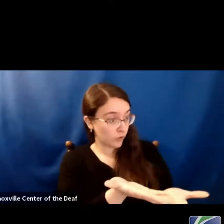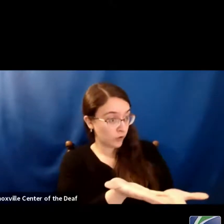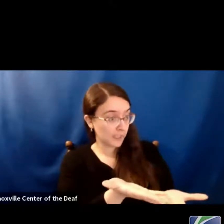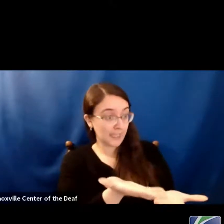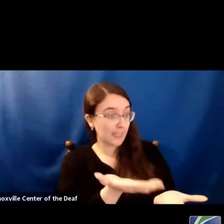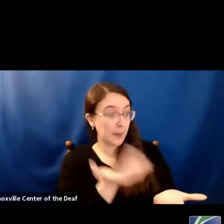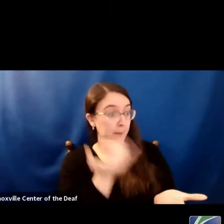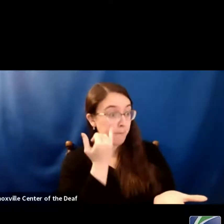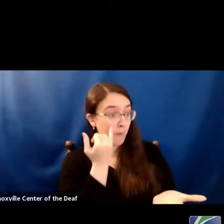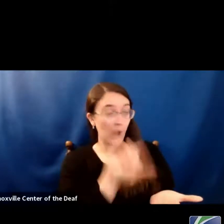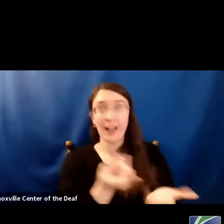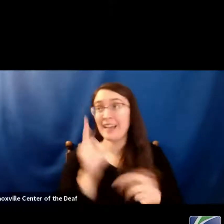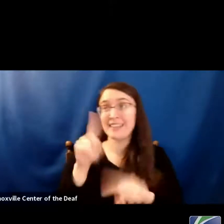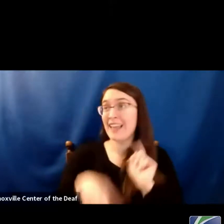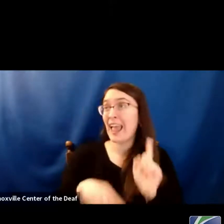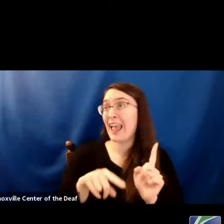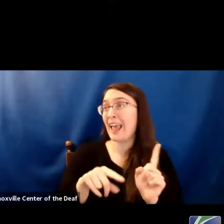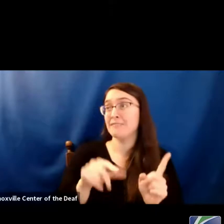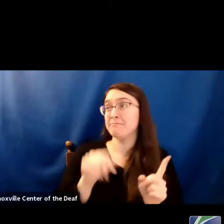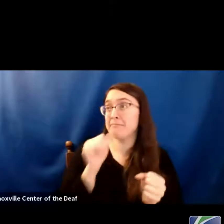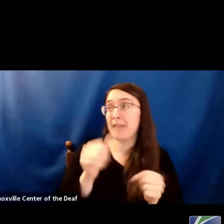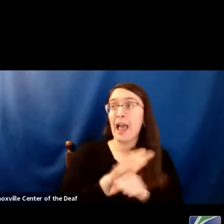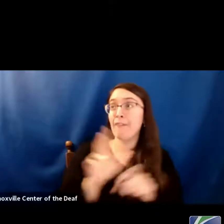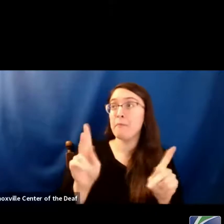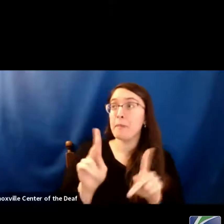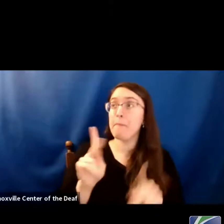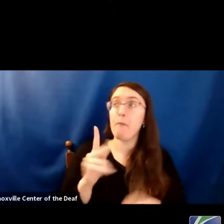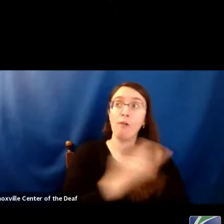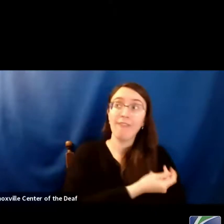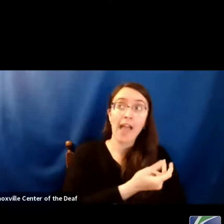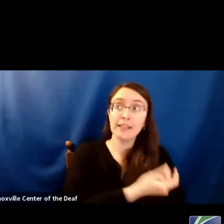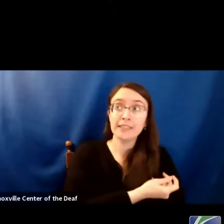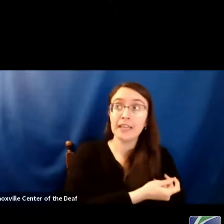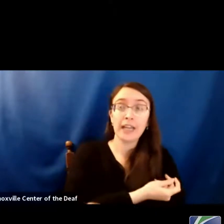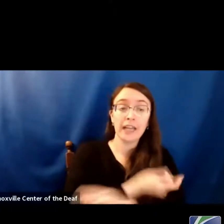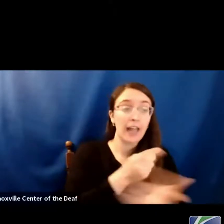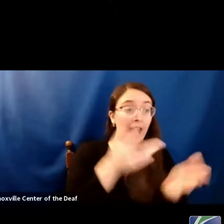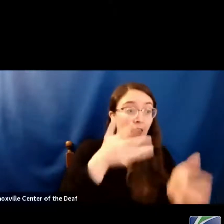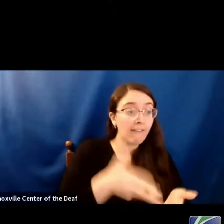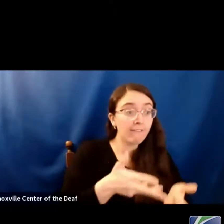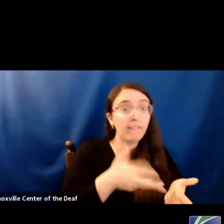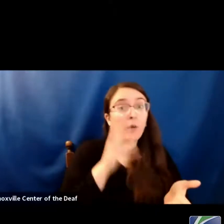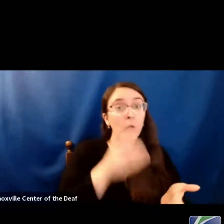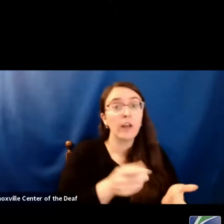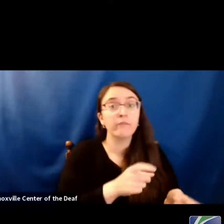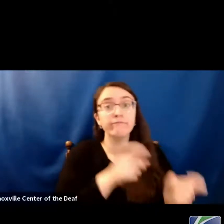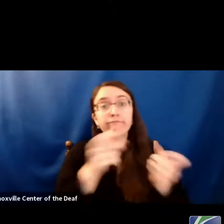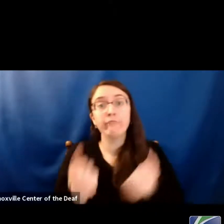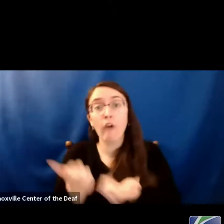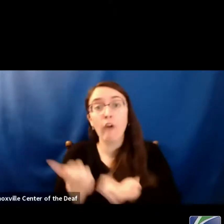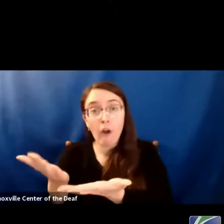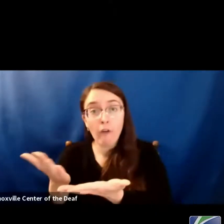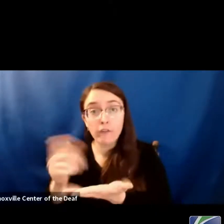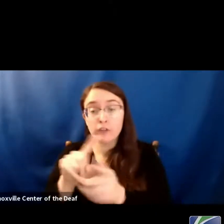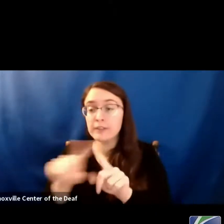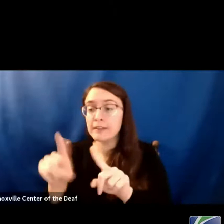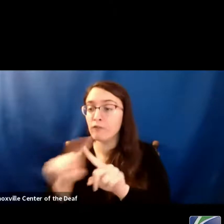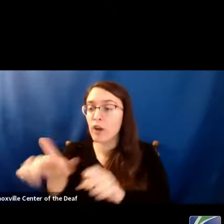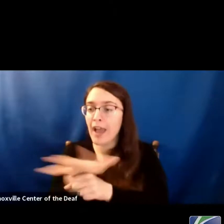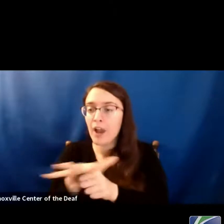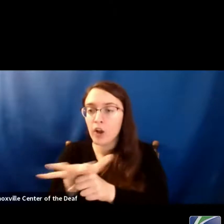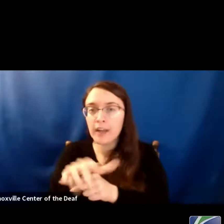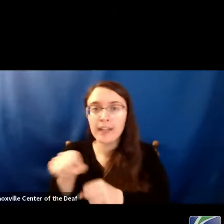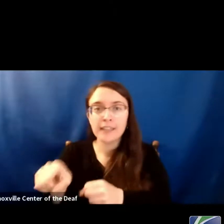absorb all the vaccine that's available to them, then the state offers vaccine to other areas that have deficits